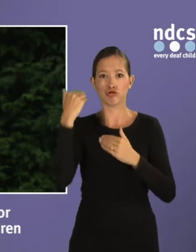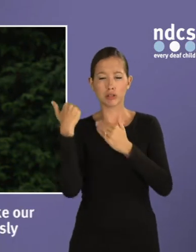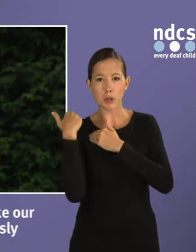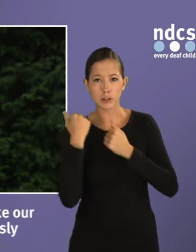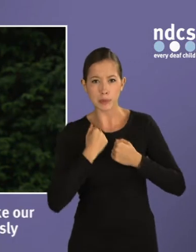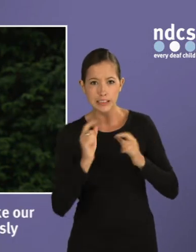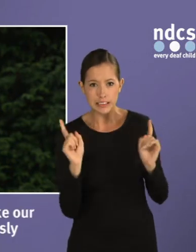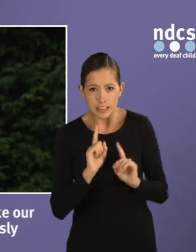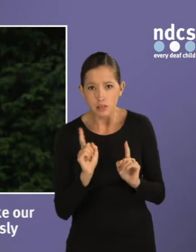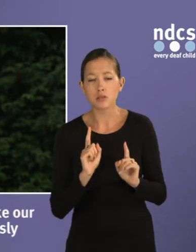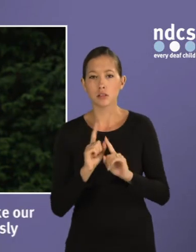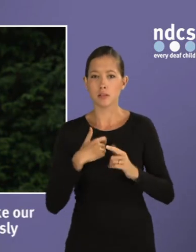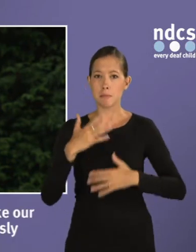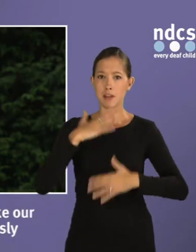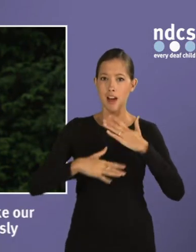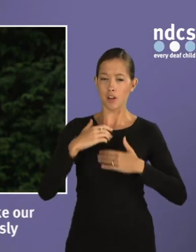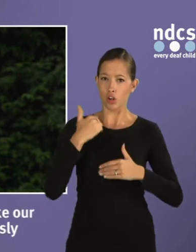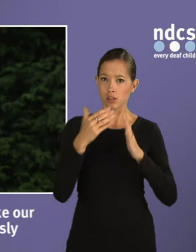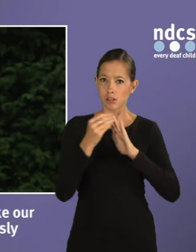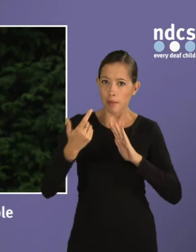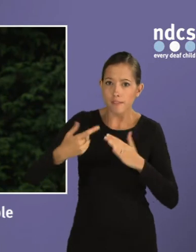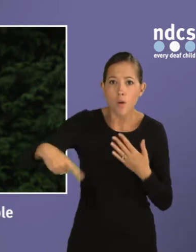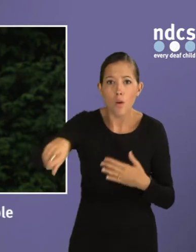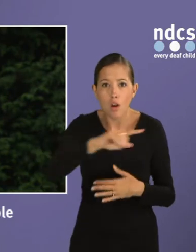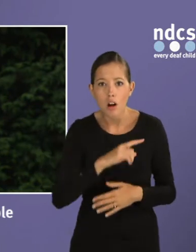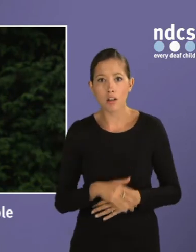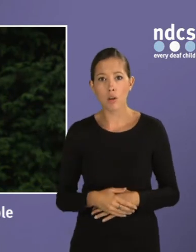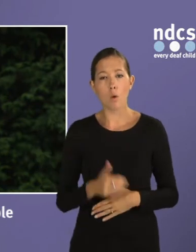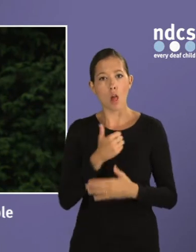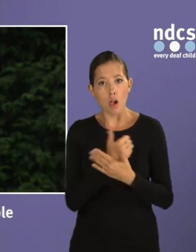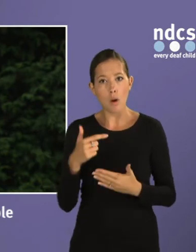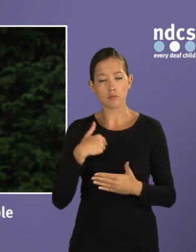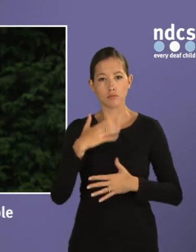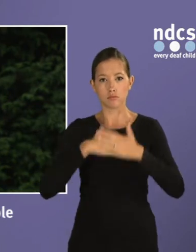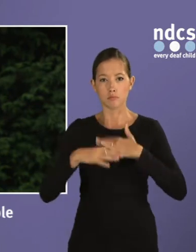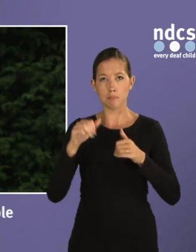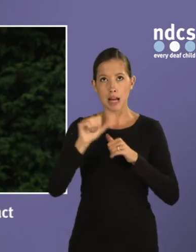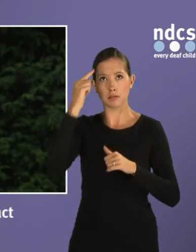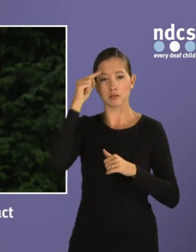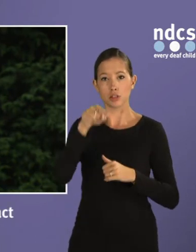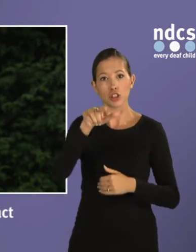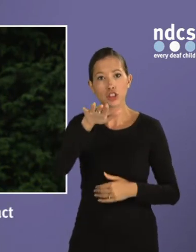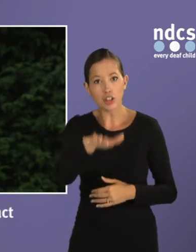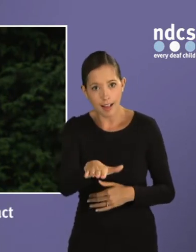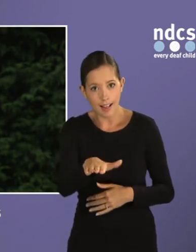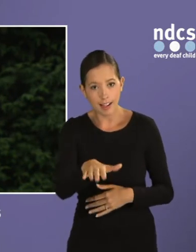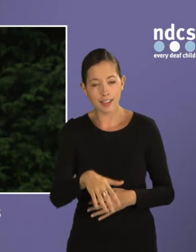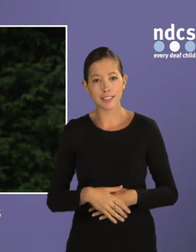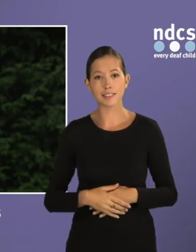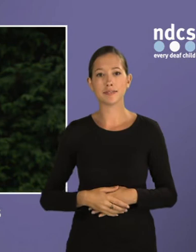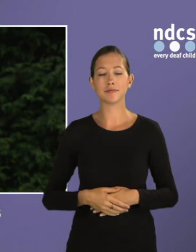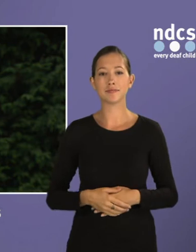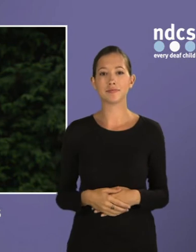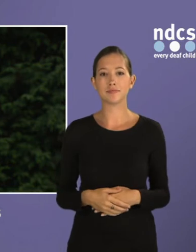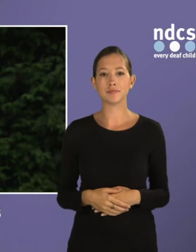children, it's important that we take our responsibilities seriously and set a good example of behaviour. Always remember to act in the